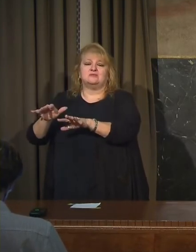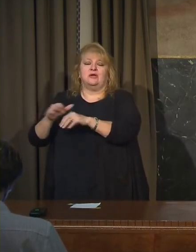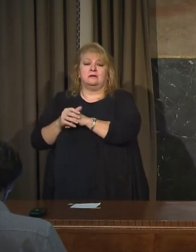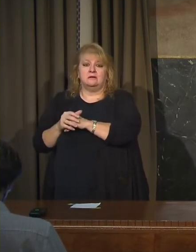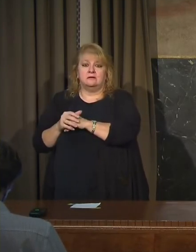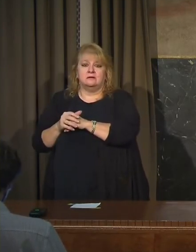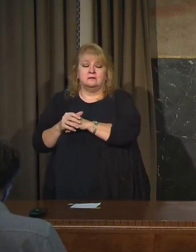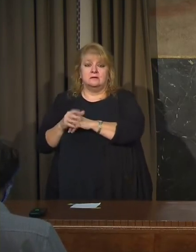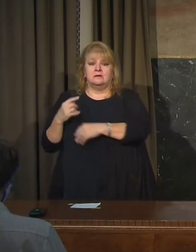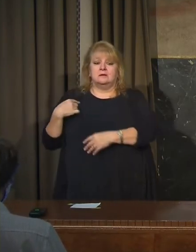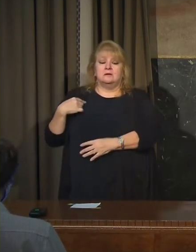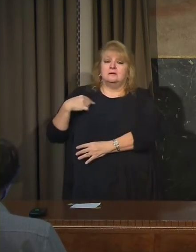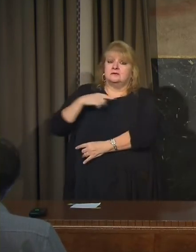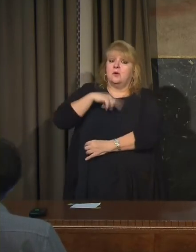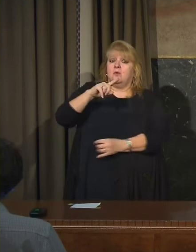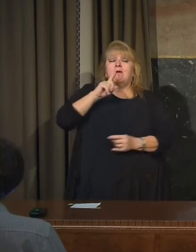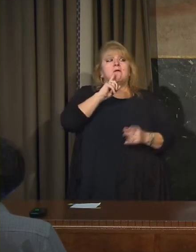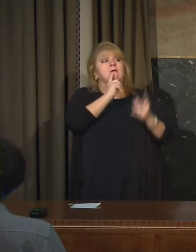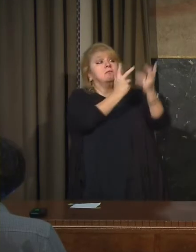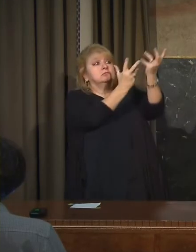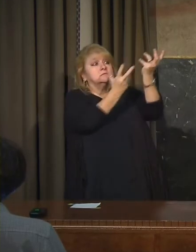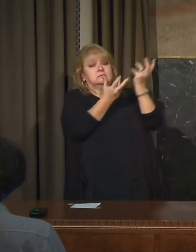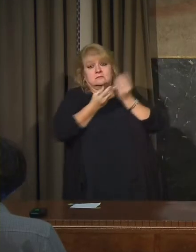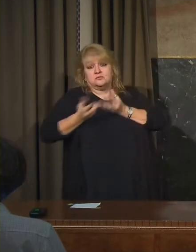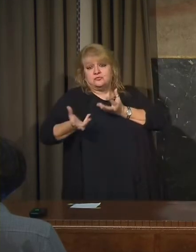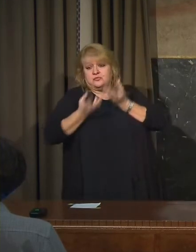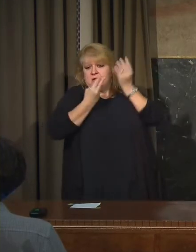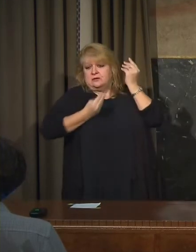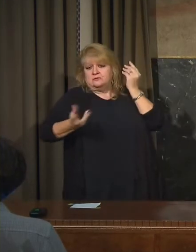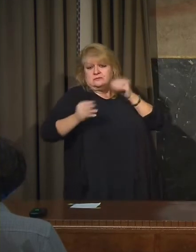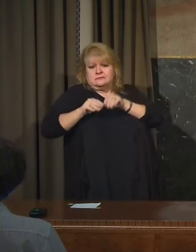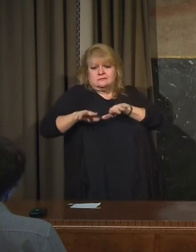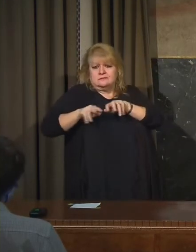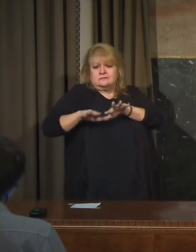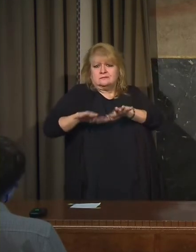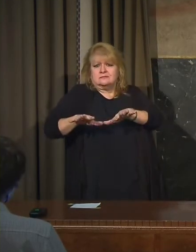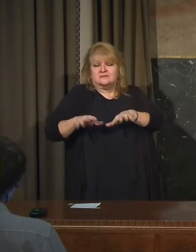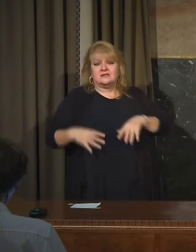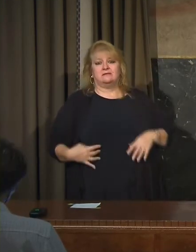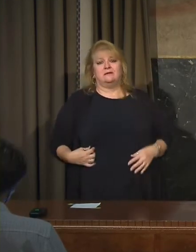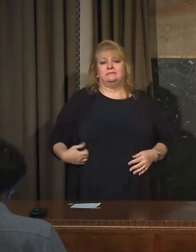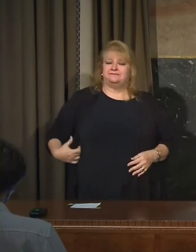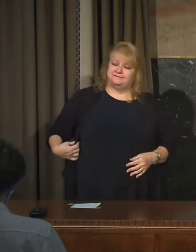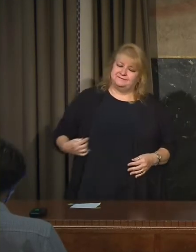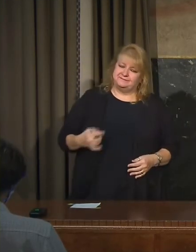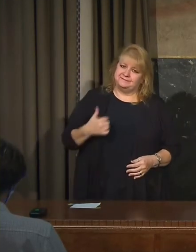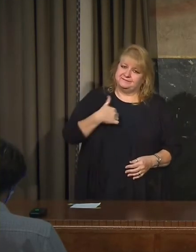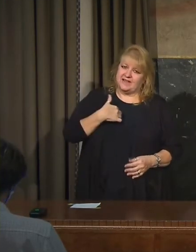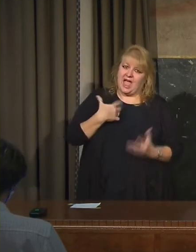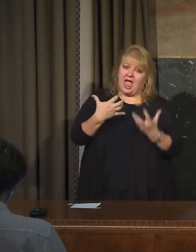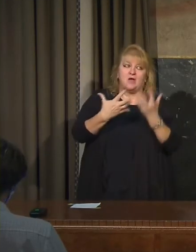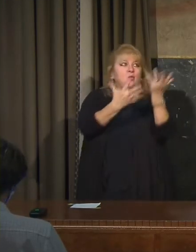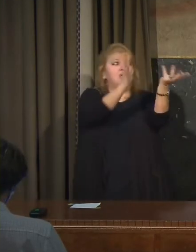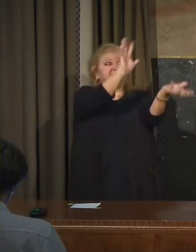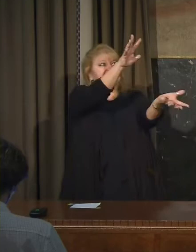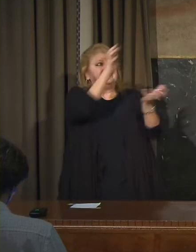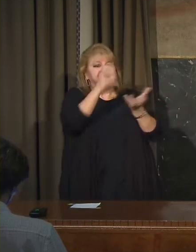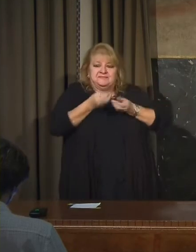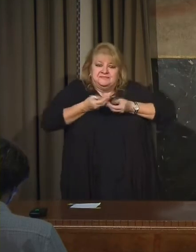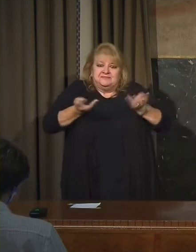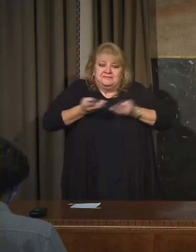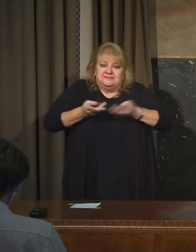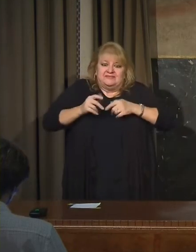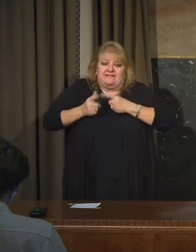efficiently as we can. I want it to be going faster than it is. I haven't talked to anybody in any